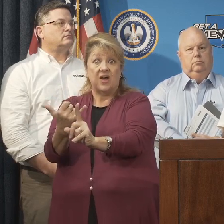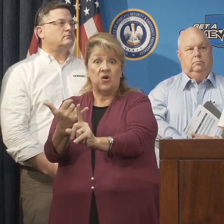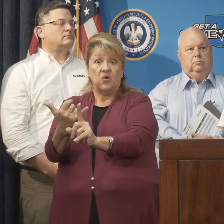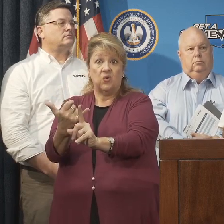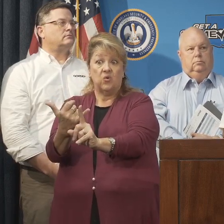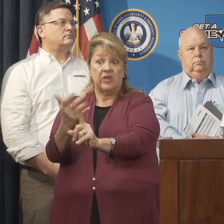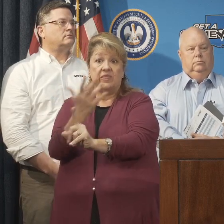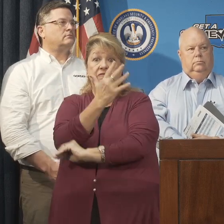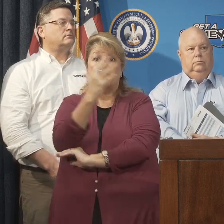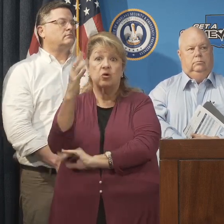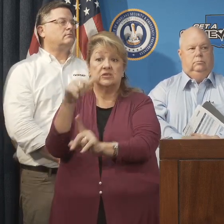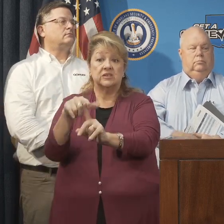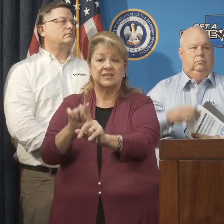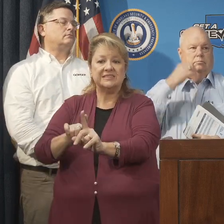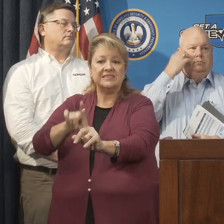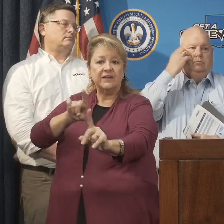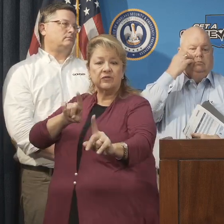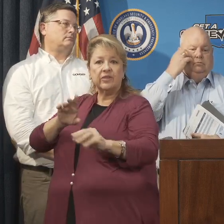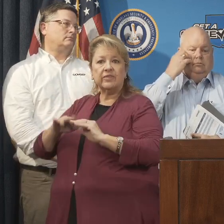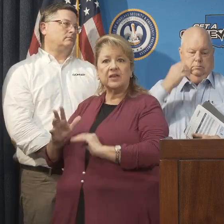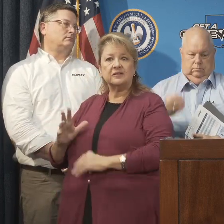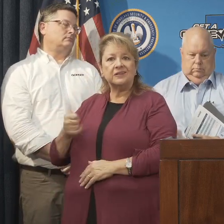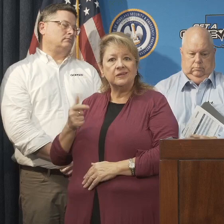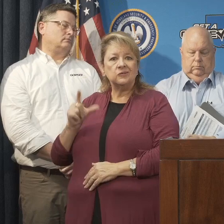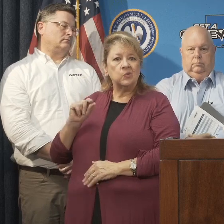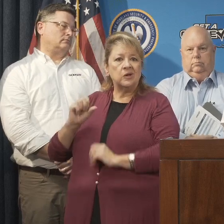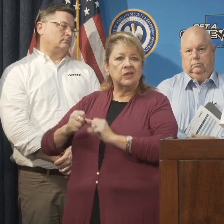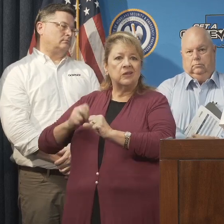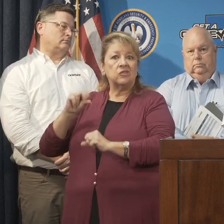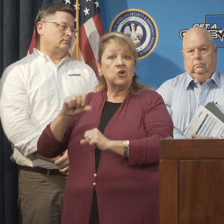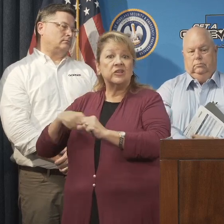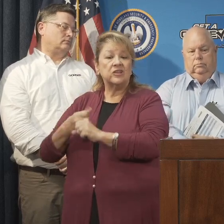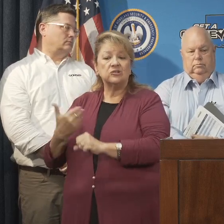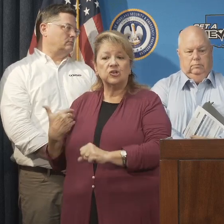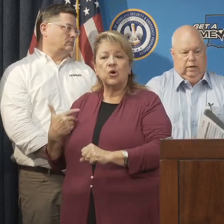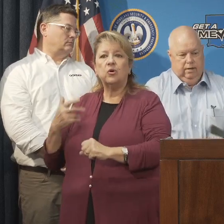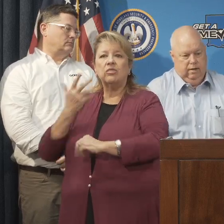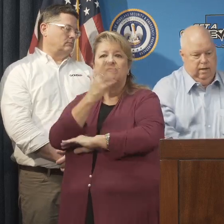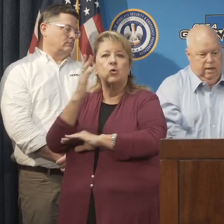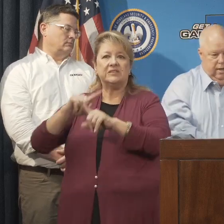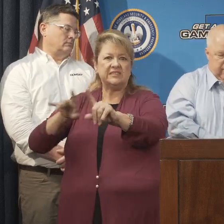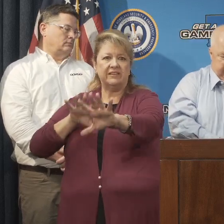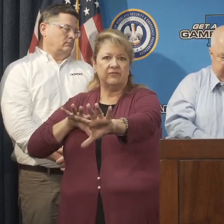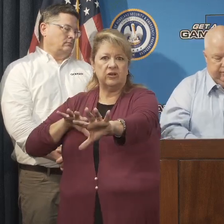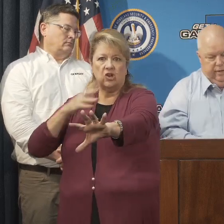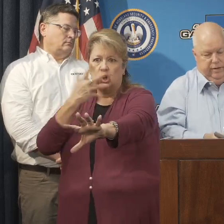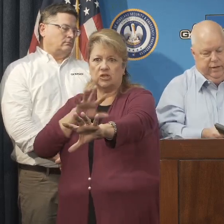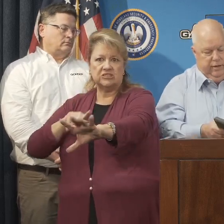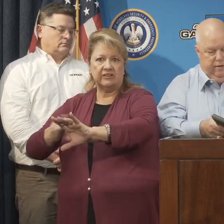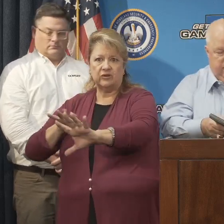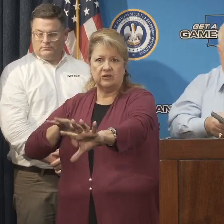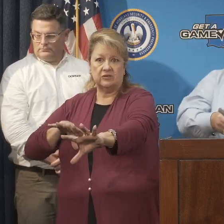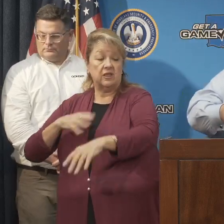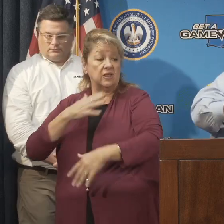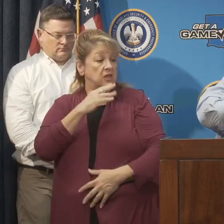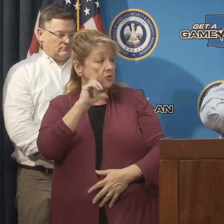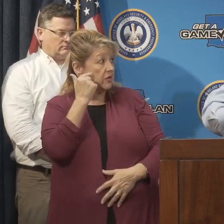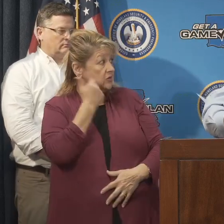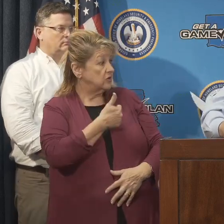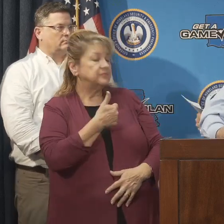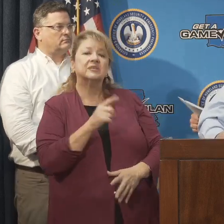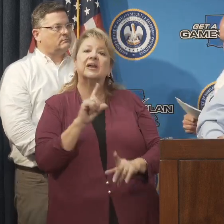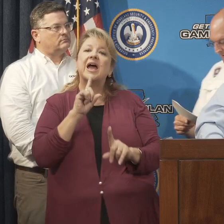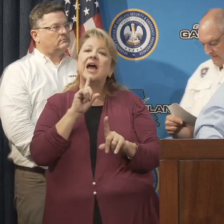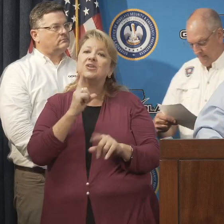in forests as opposed to what we saw 10 and 20 and 30 years ago. Thank you. Thank you, Governor. And to answer